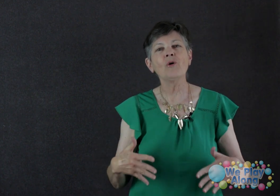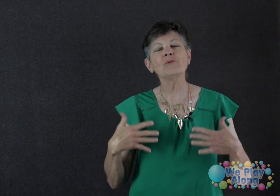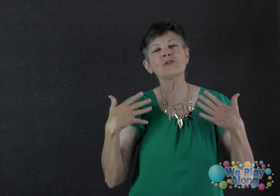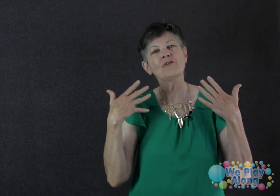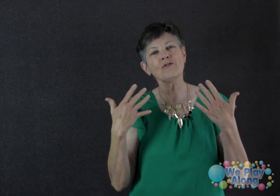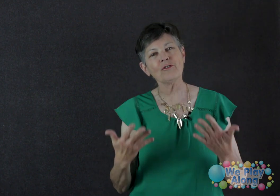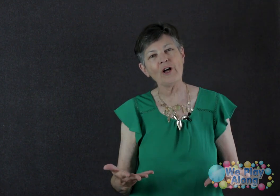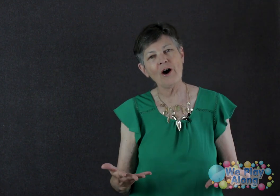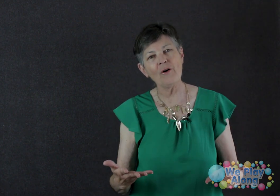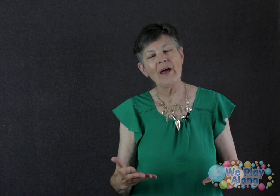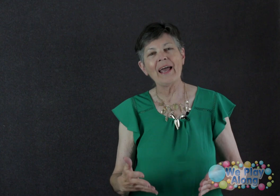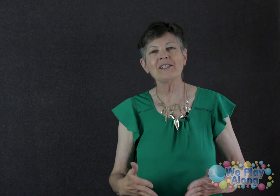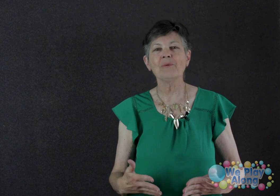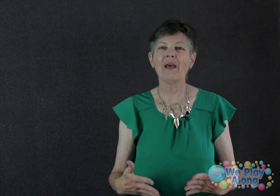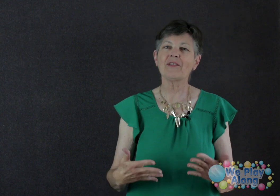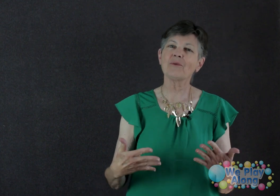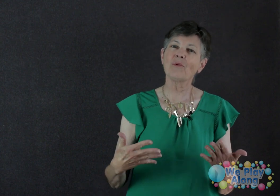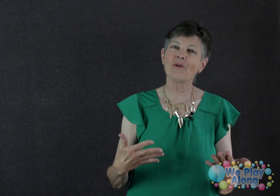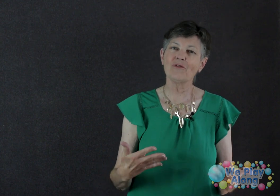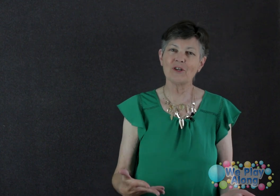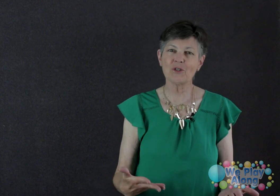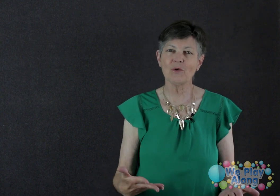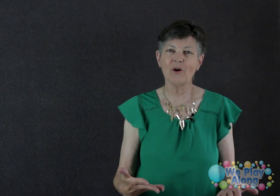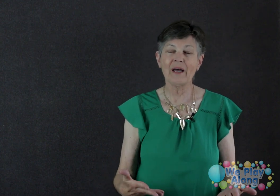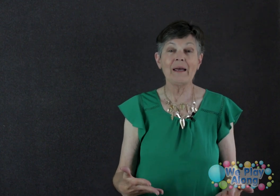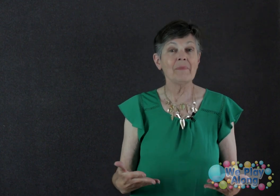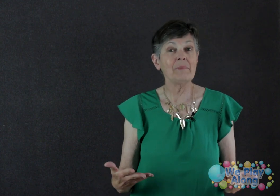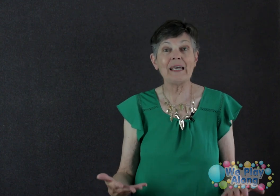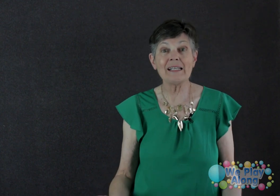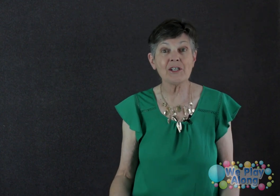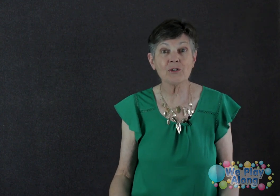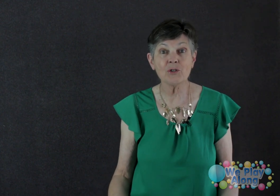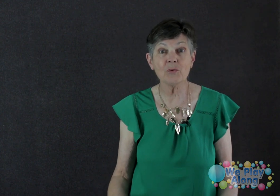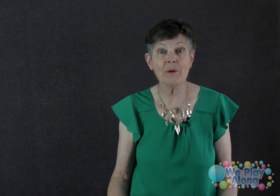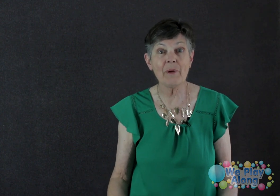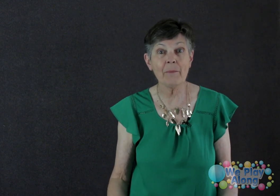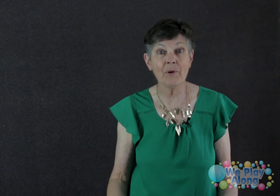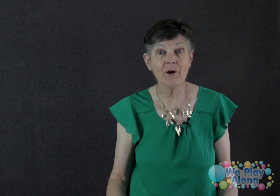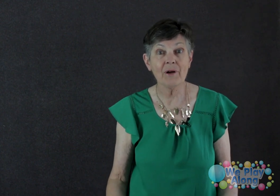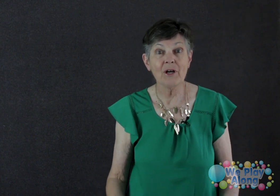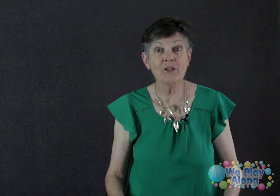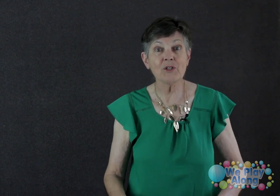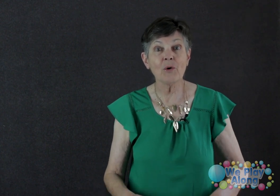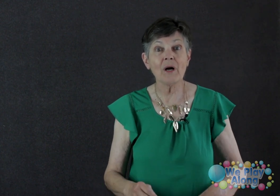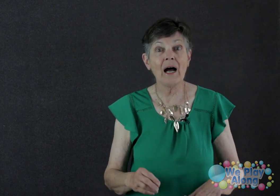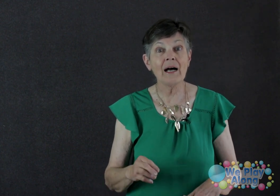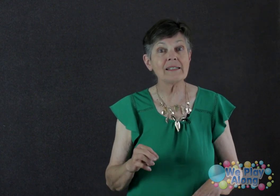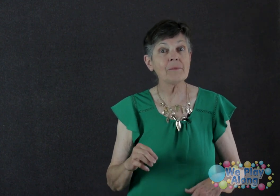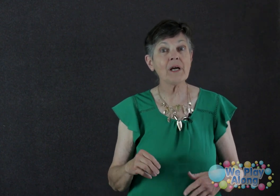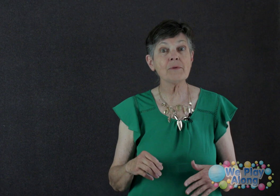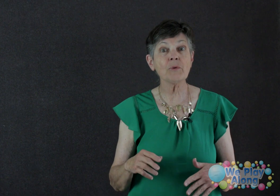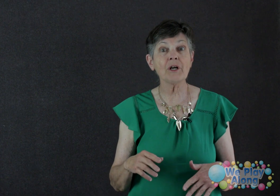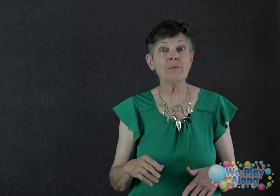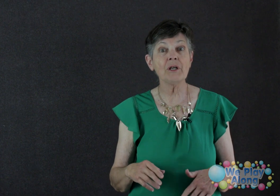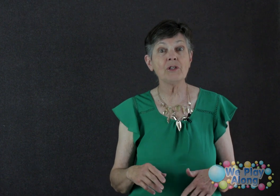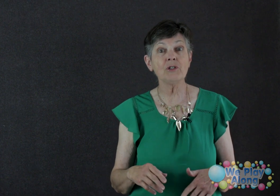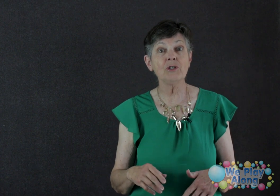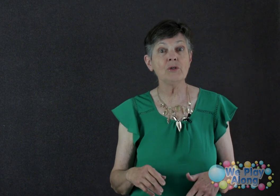poems flow and to make them more visual, maybe easier to remember. So sometimes we're going to be